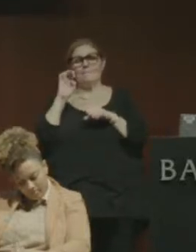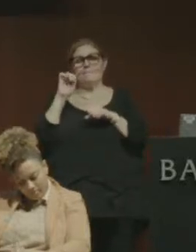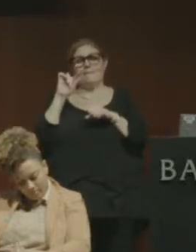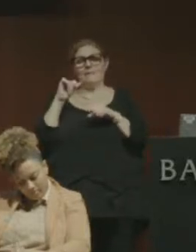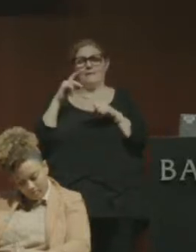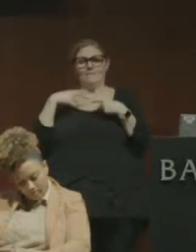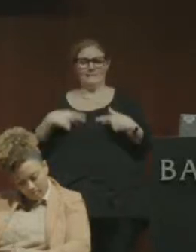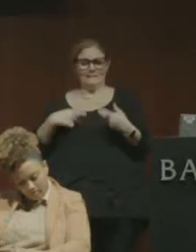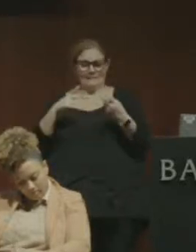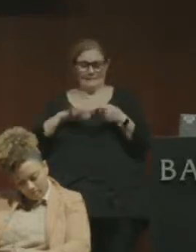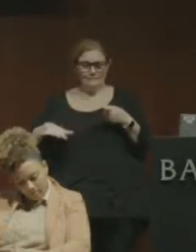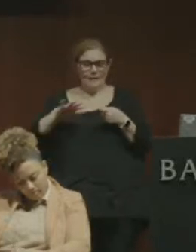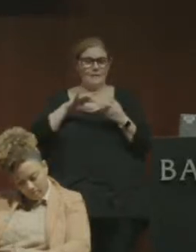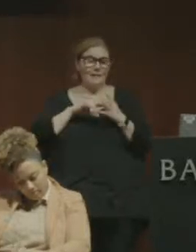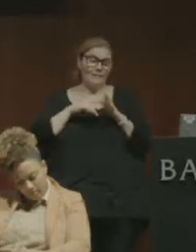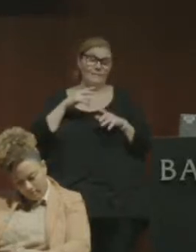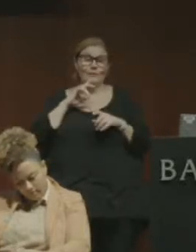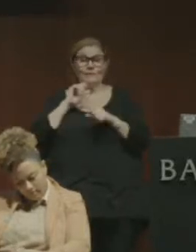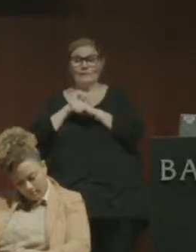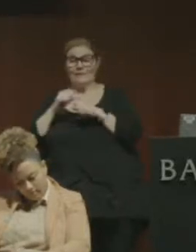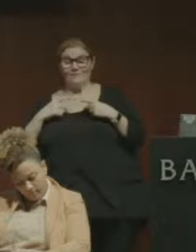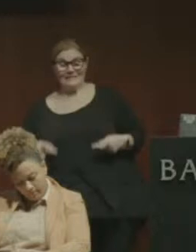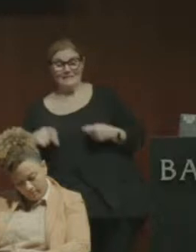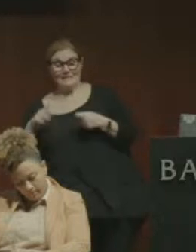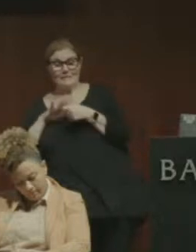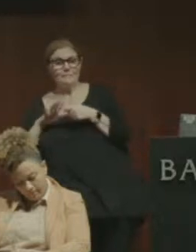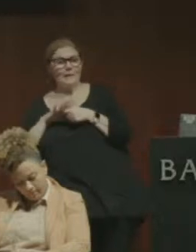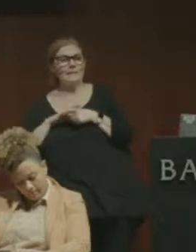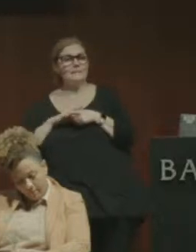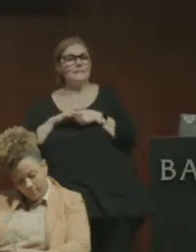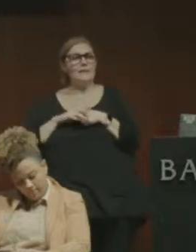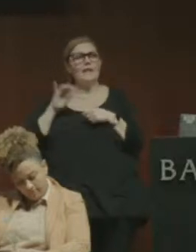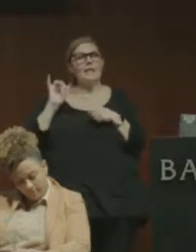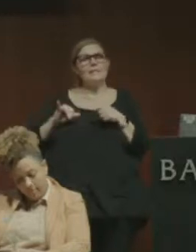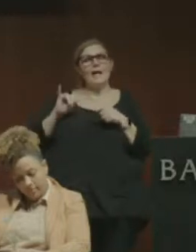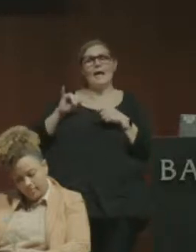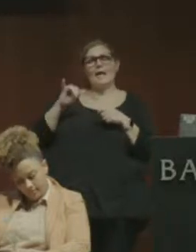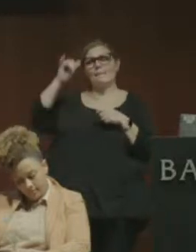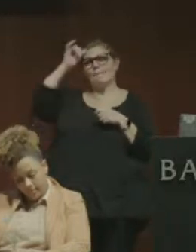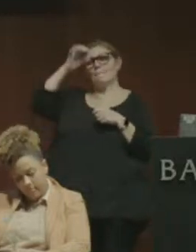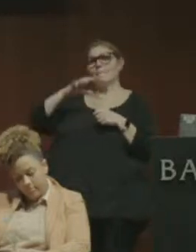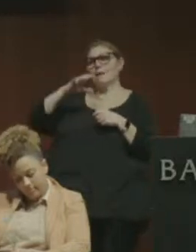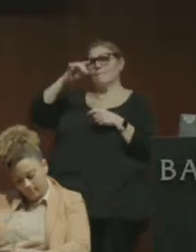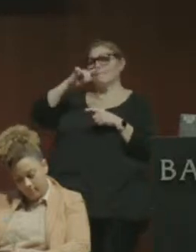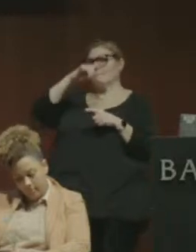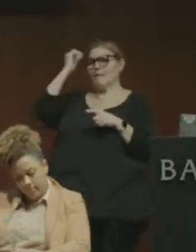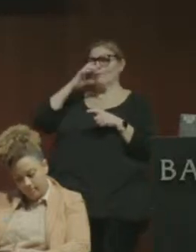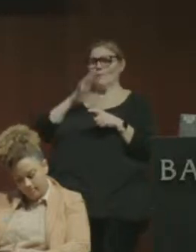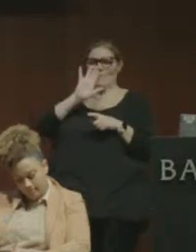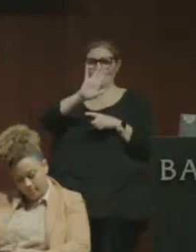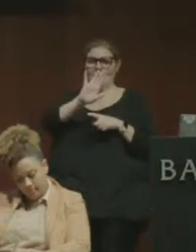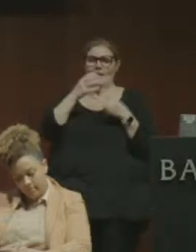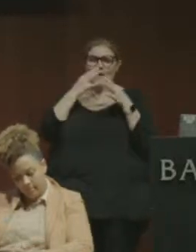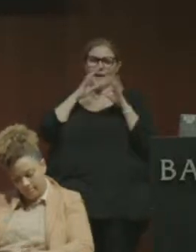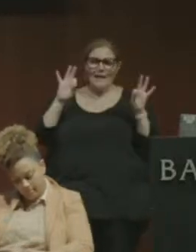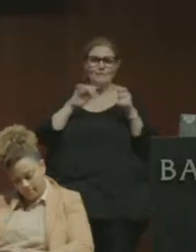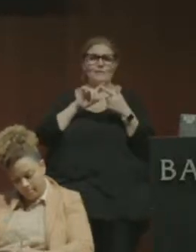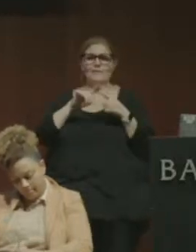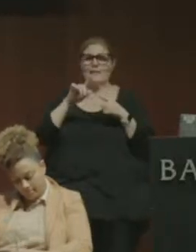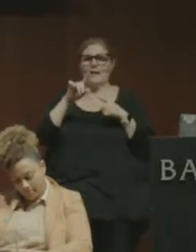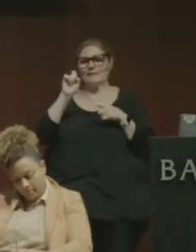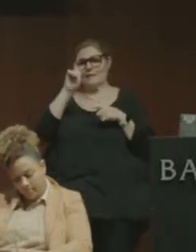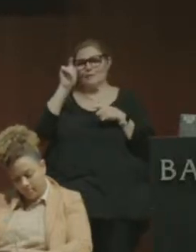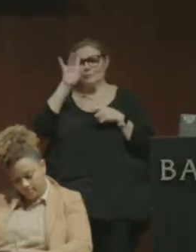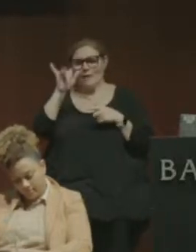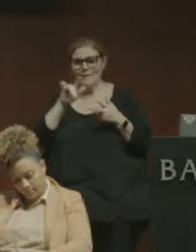right, and even the physical one, it pathologized Black women, their agency, their sexualities, their